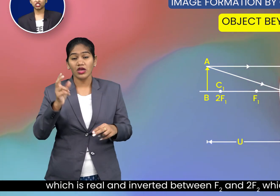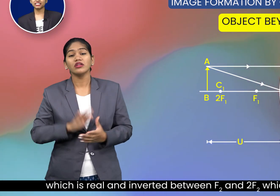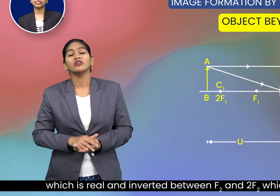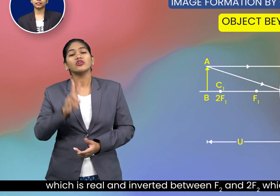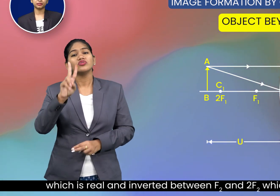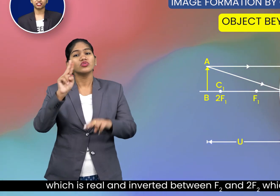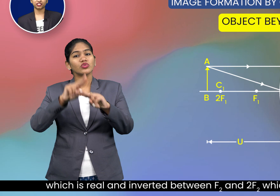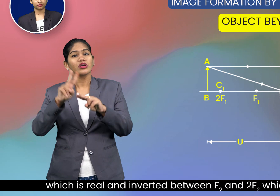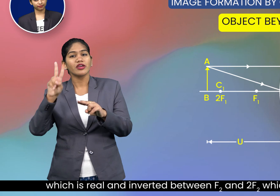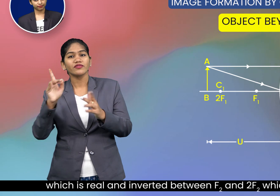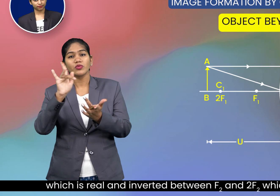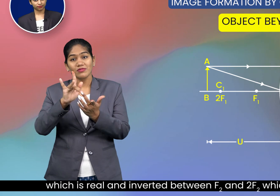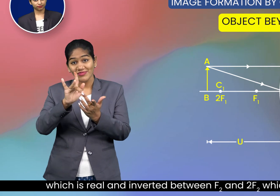is diminished.